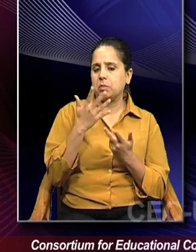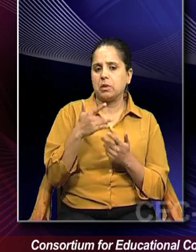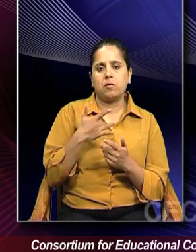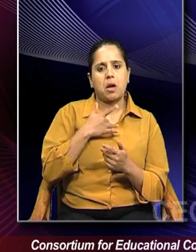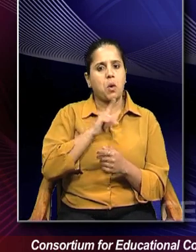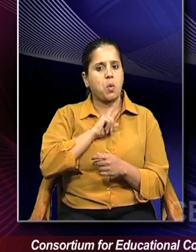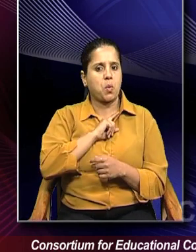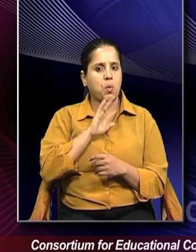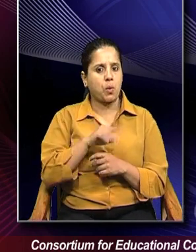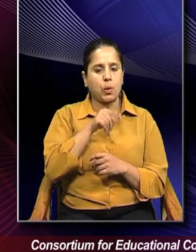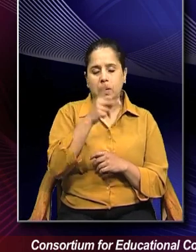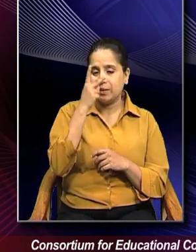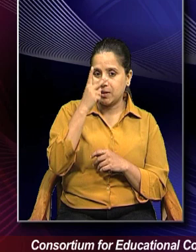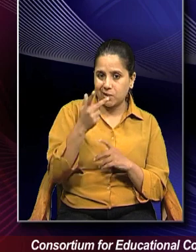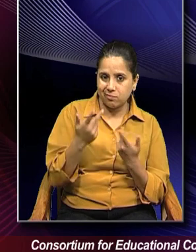are prone to